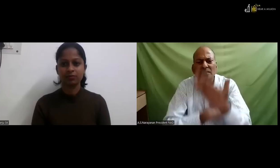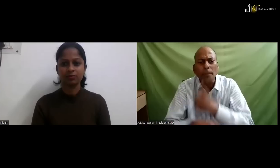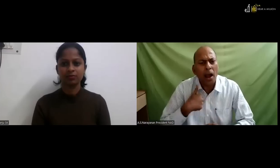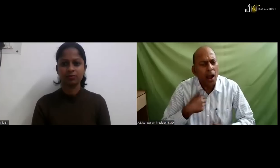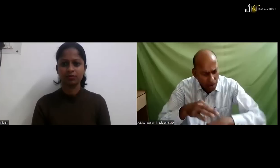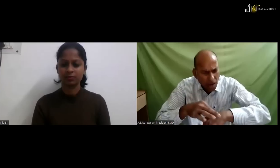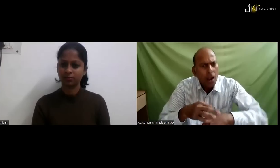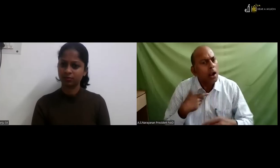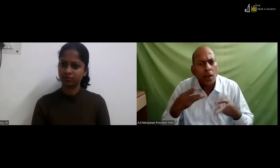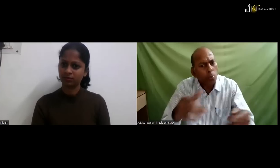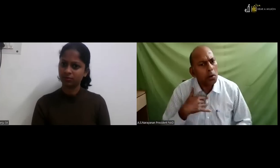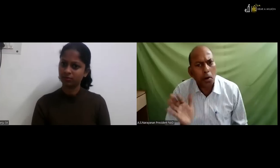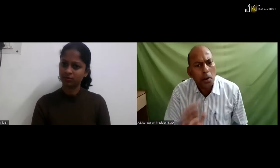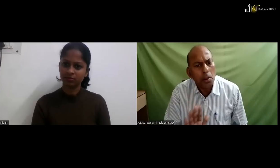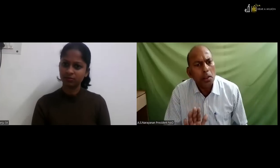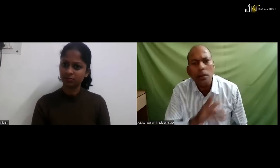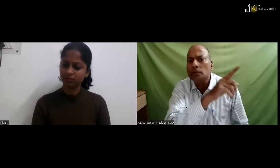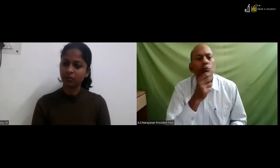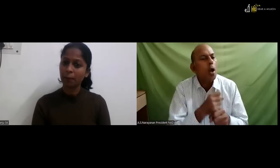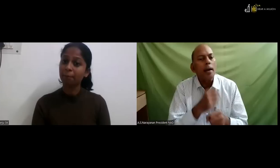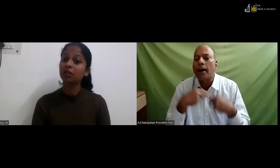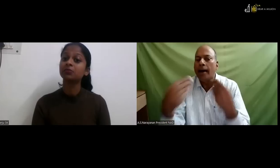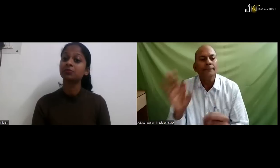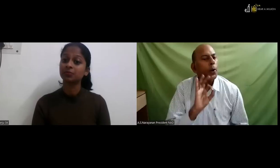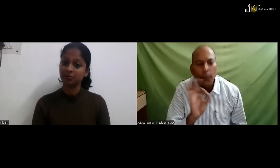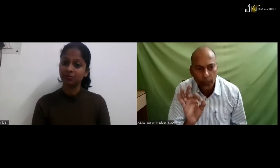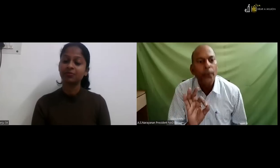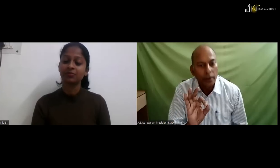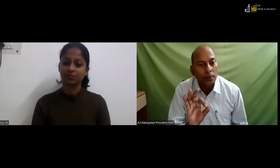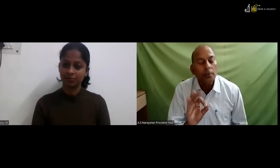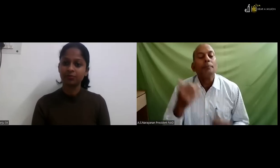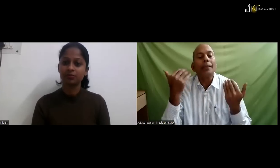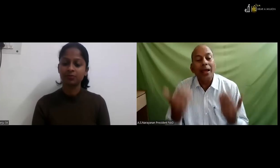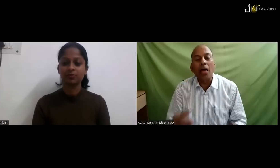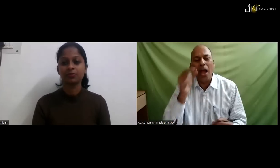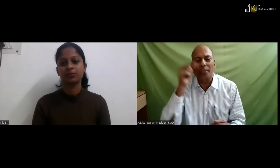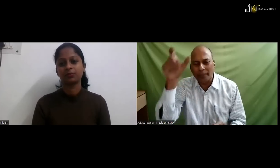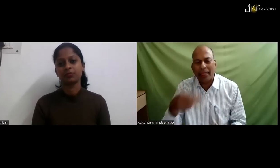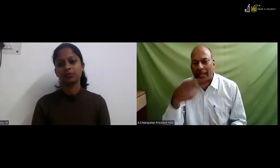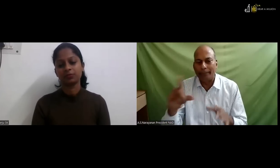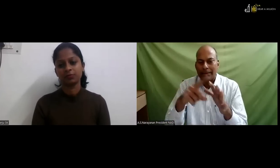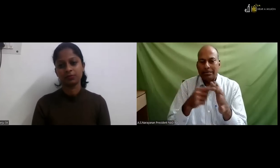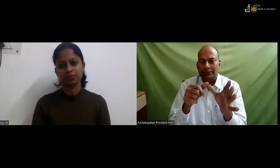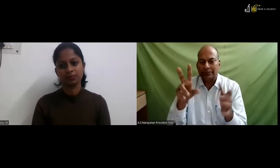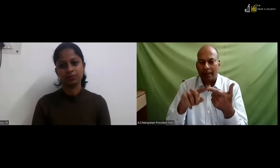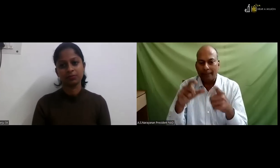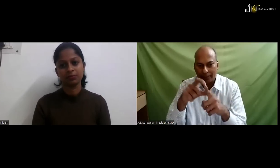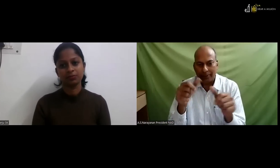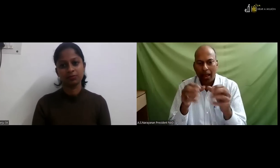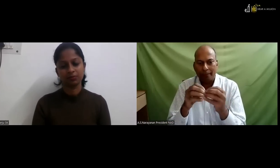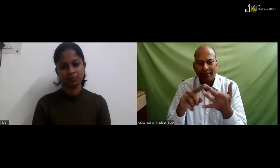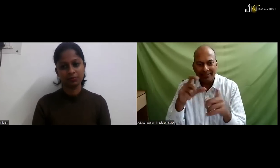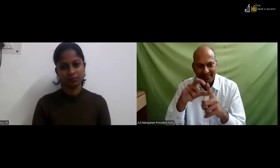say. But what about the disabled persons? We don't have any category just to mention our